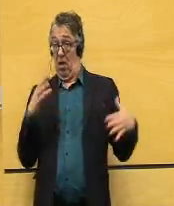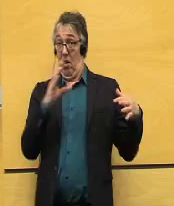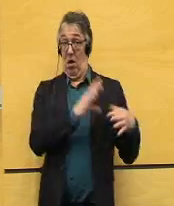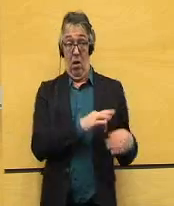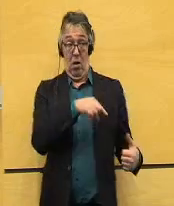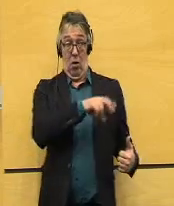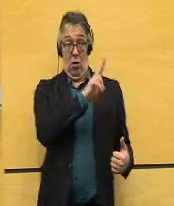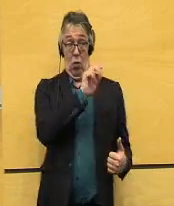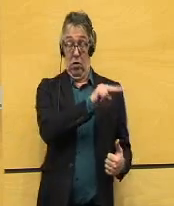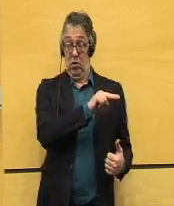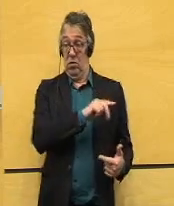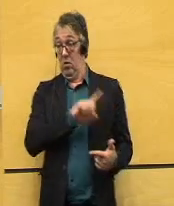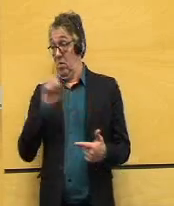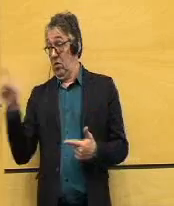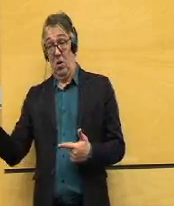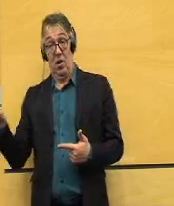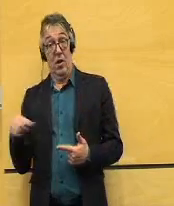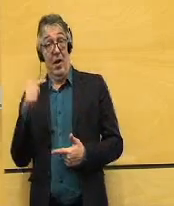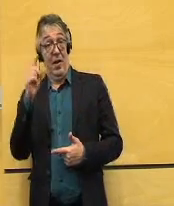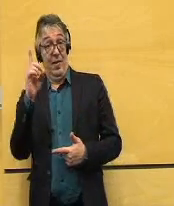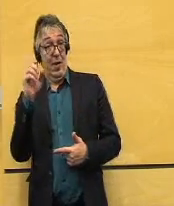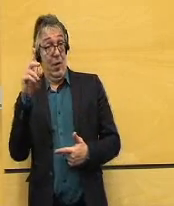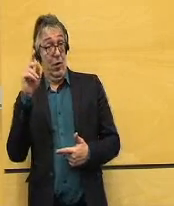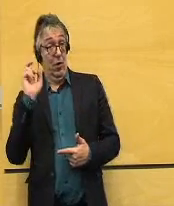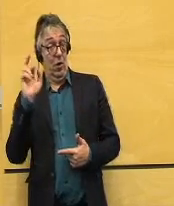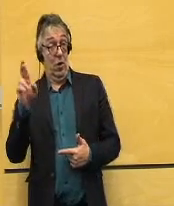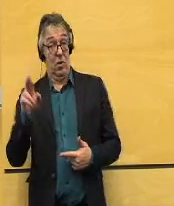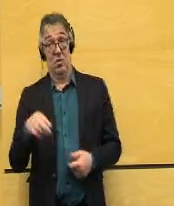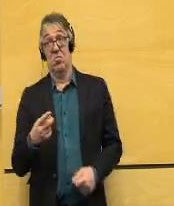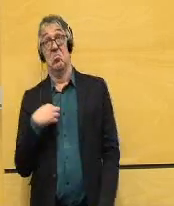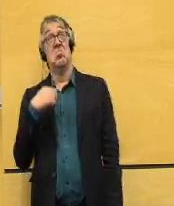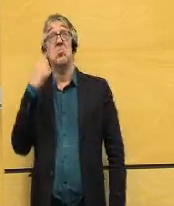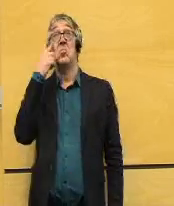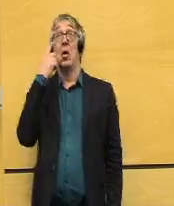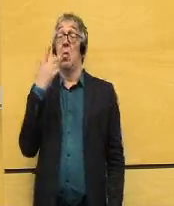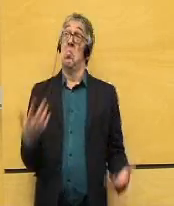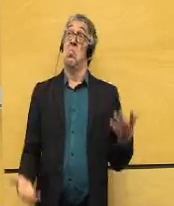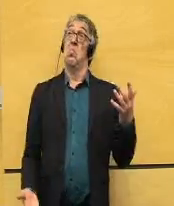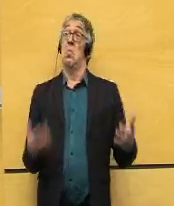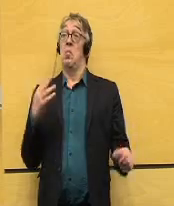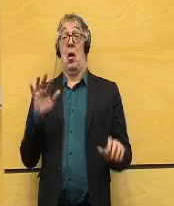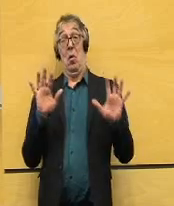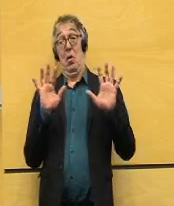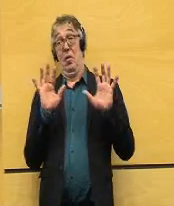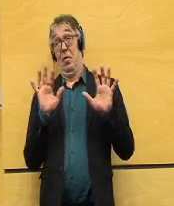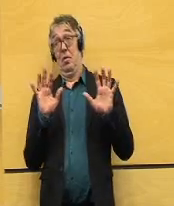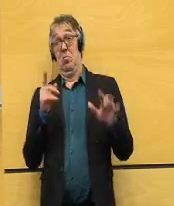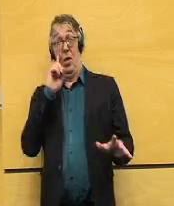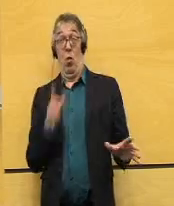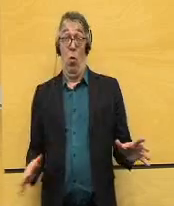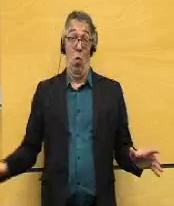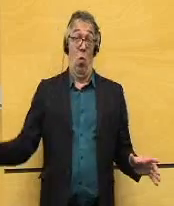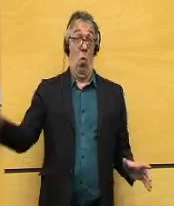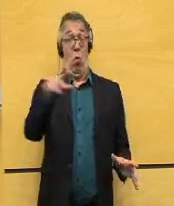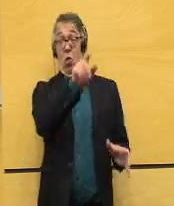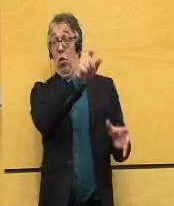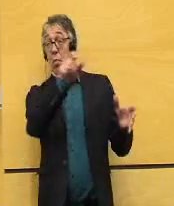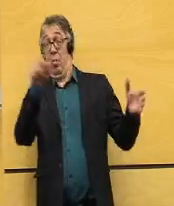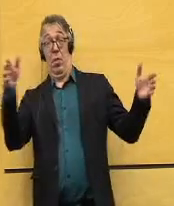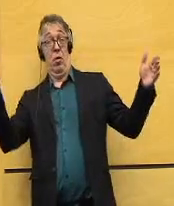very conservative figure in terms of 10% of persons with disability on a population